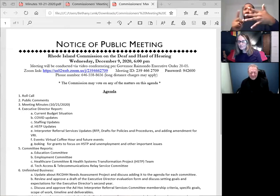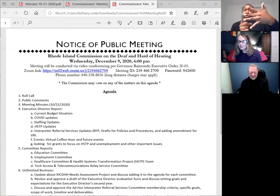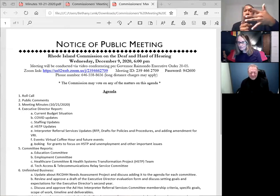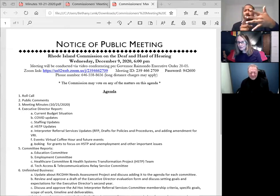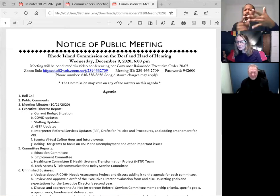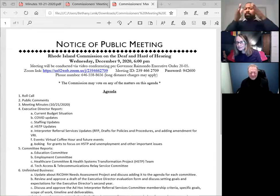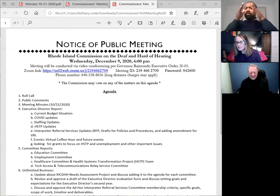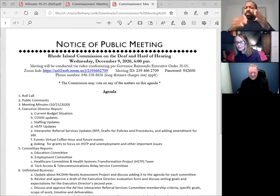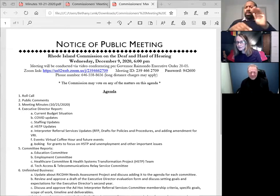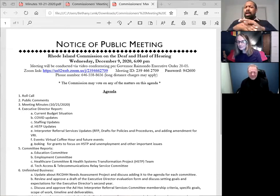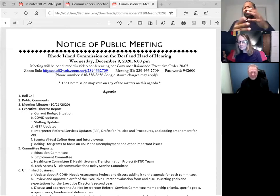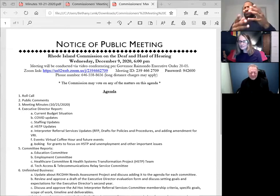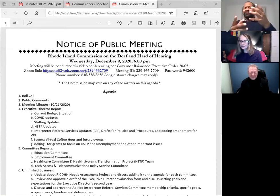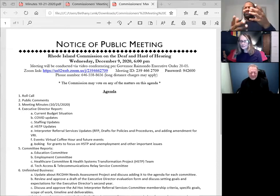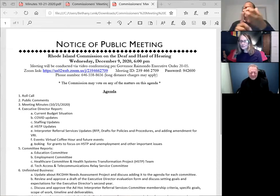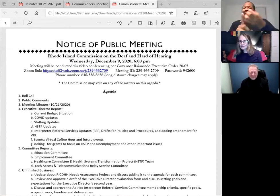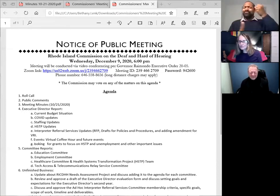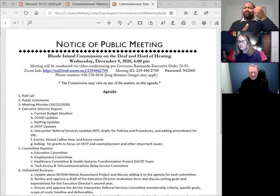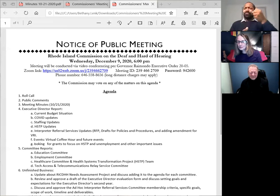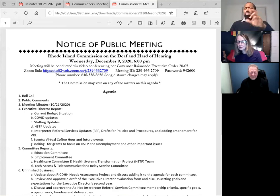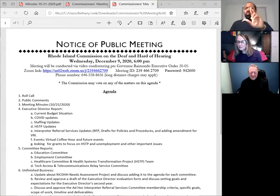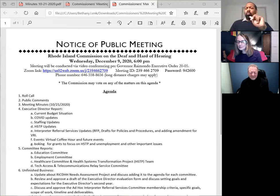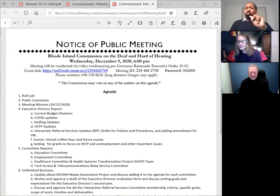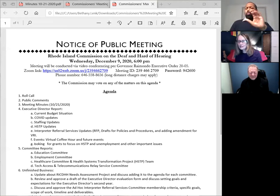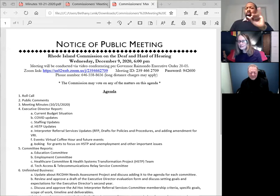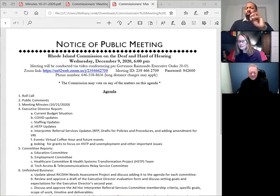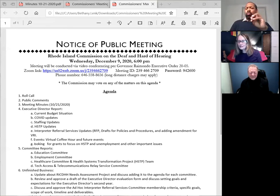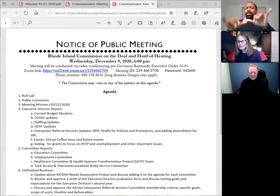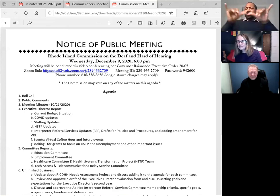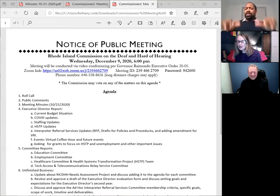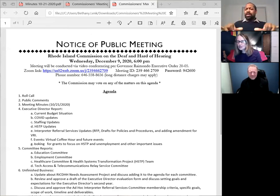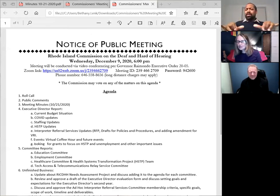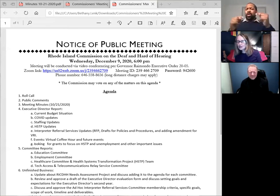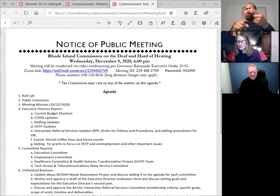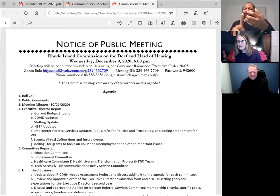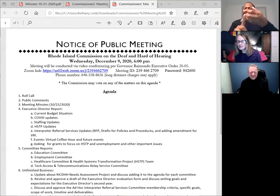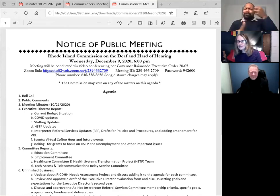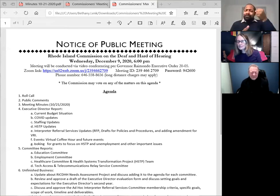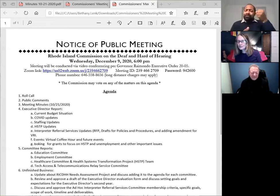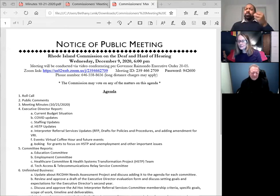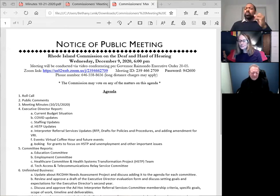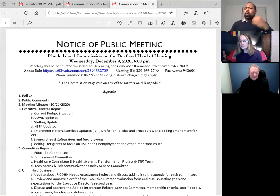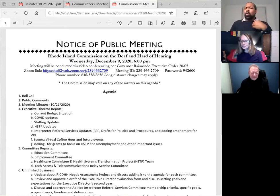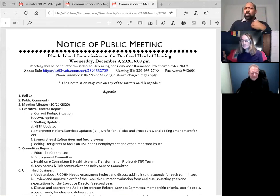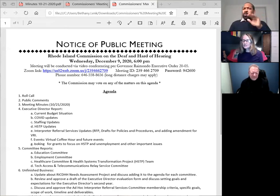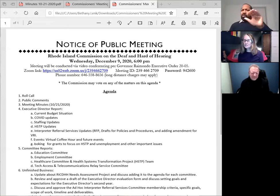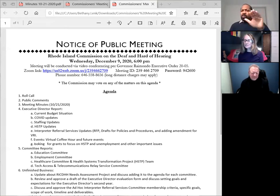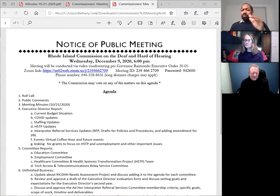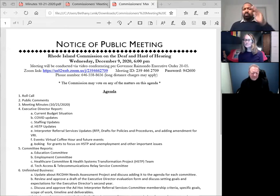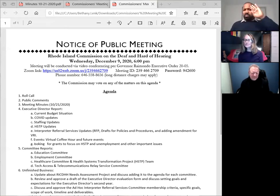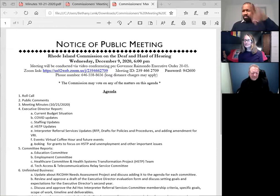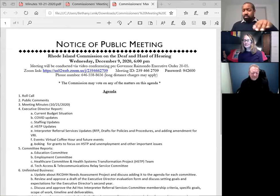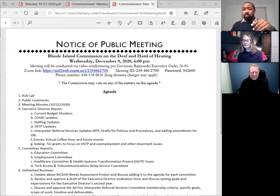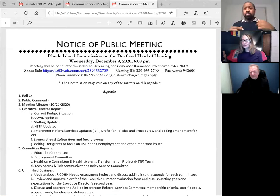Howard Rosenthal is the current president, but there's talk about whether we want to change the